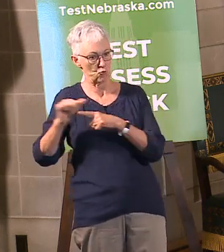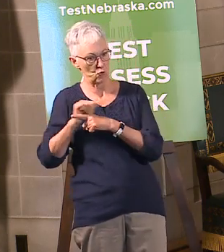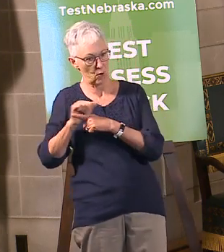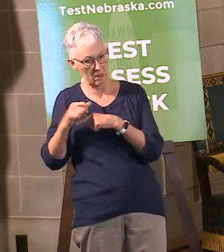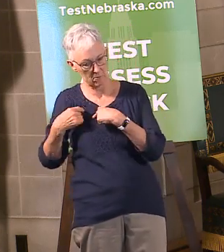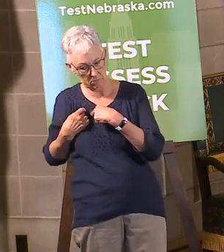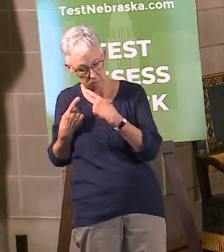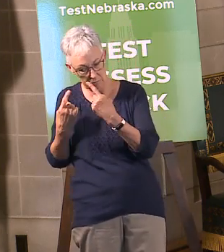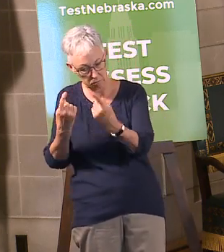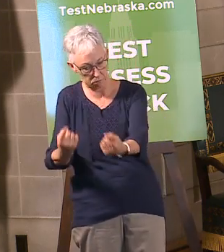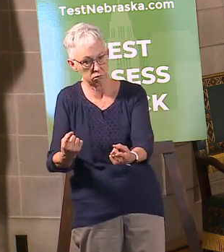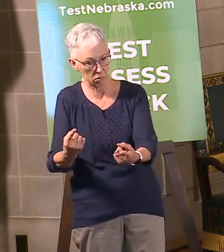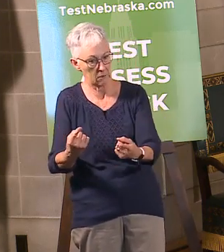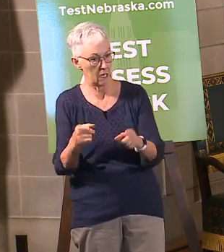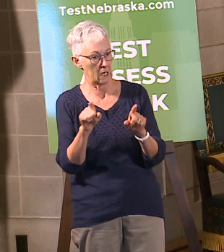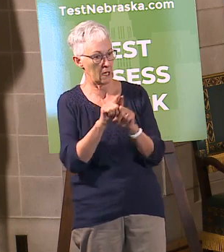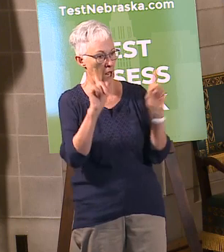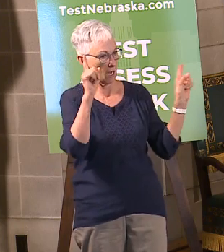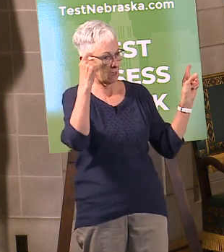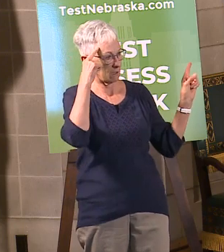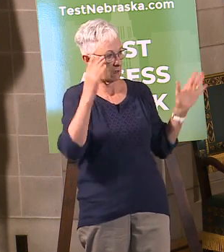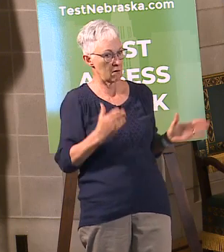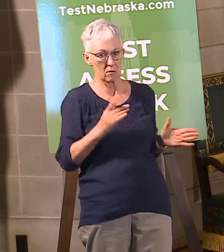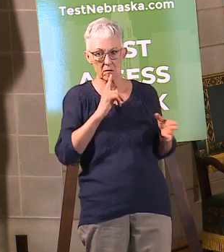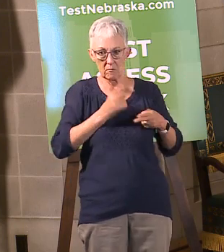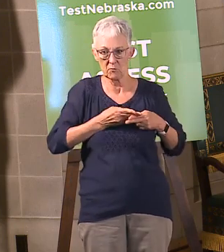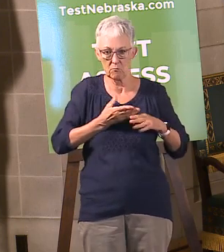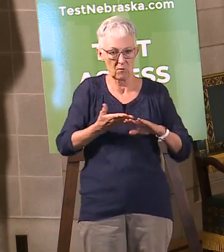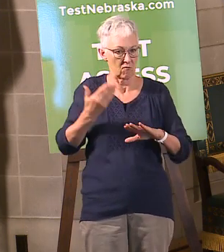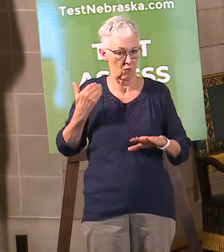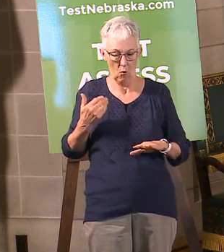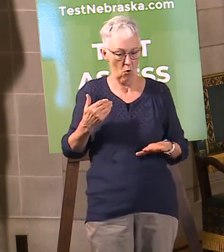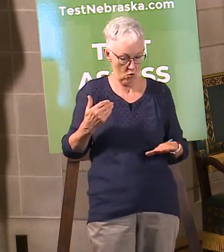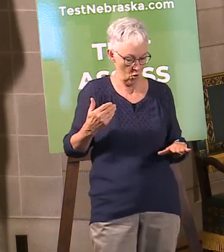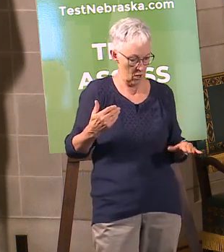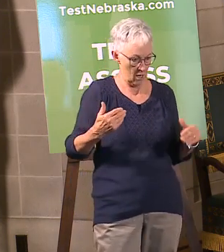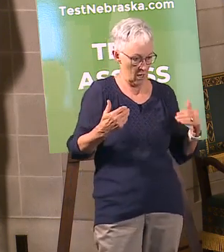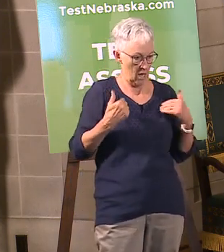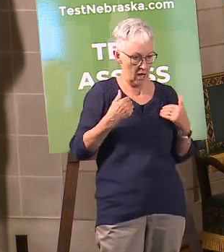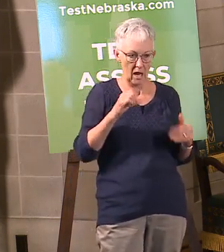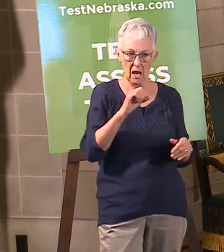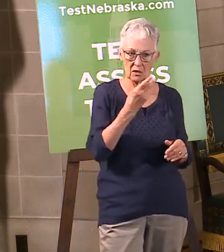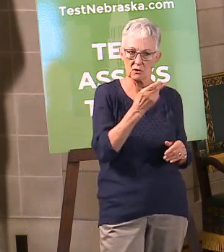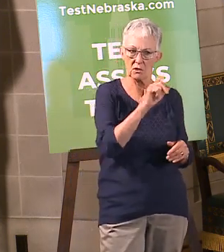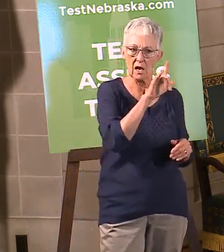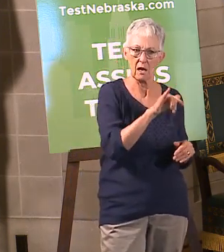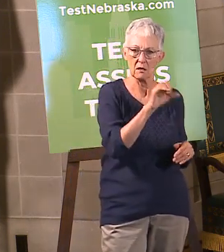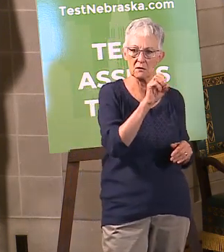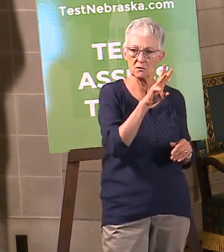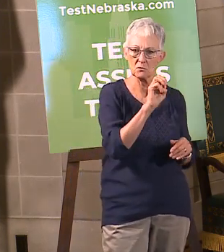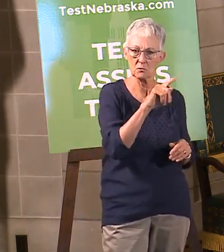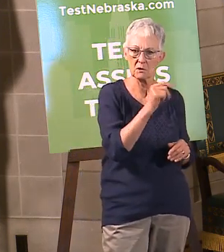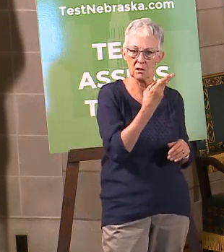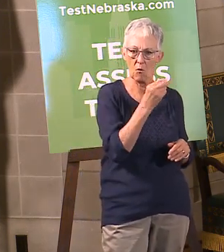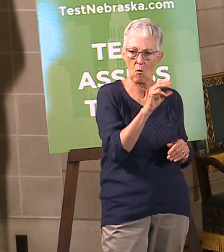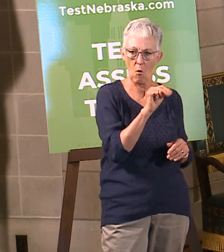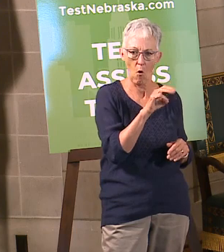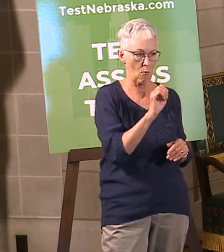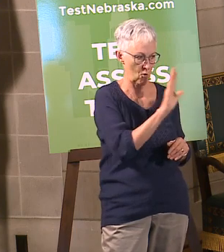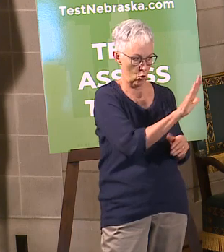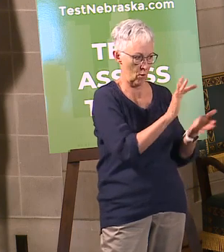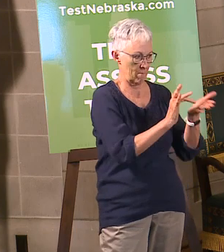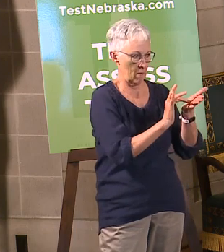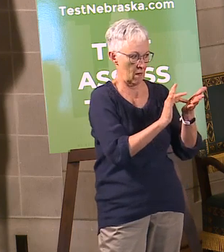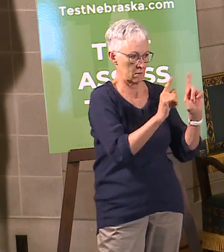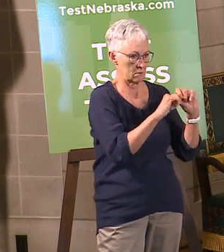And even like the governor mentions all the time, we have Shelley Sweetholm's team go in and do actual